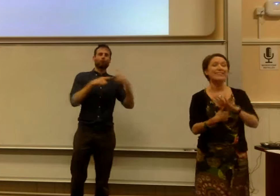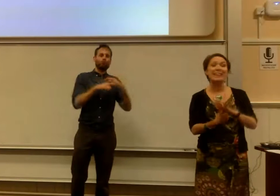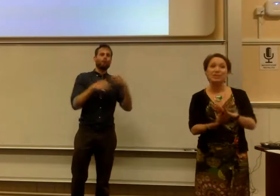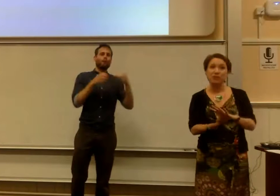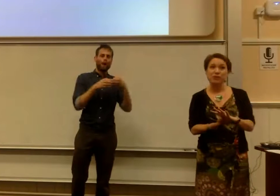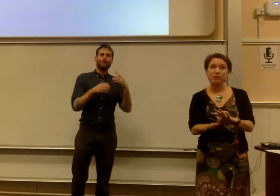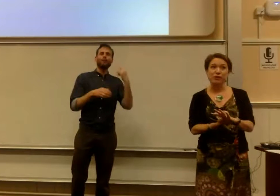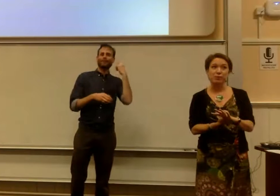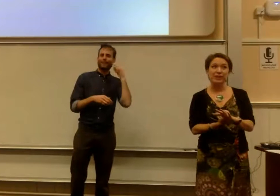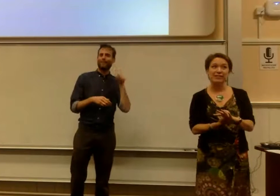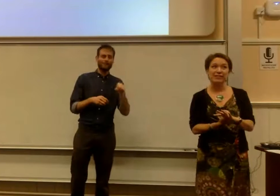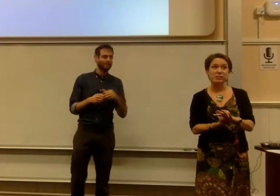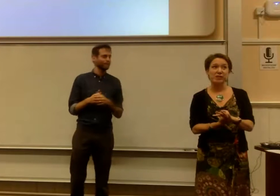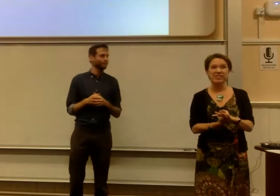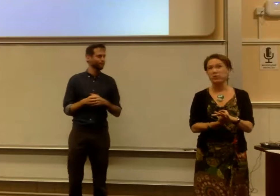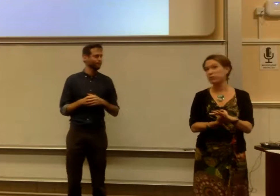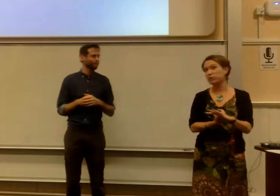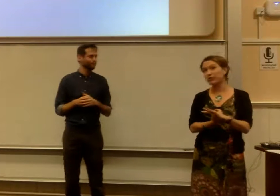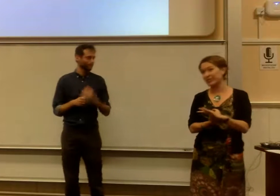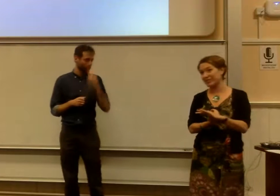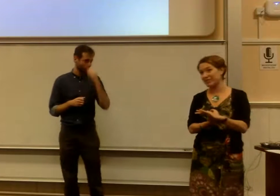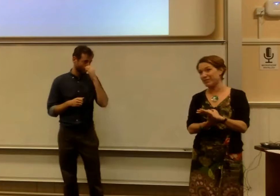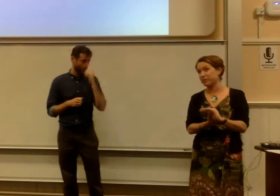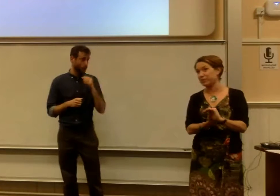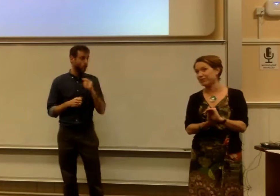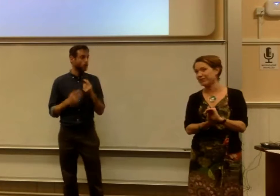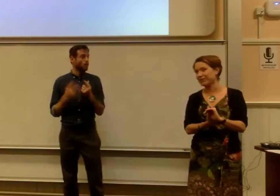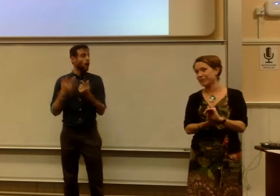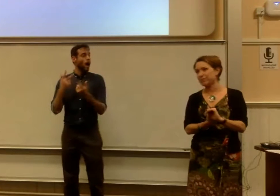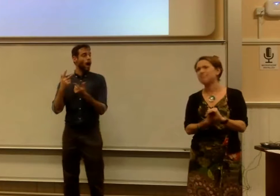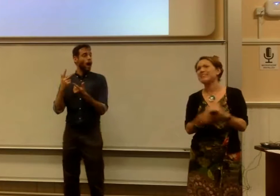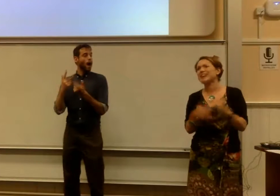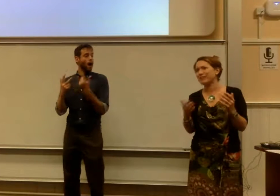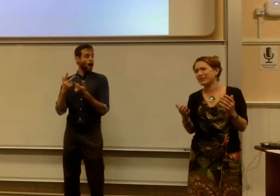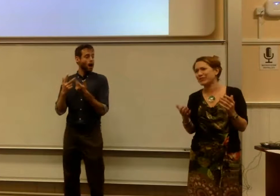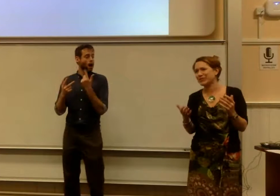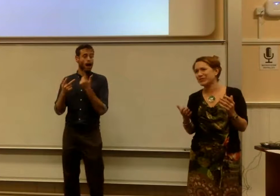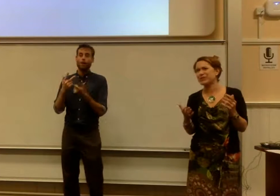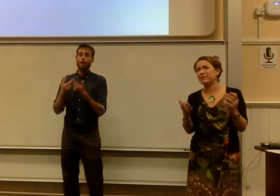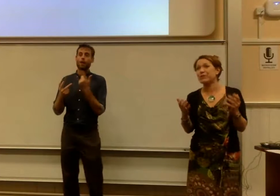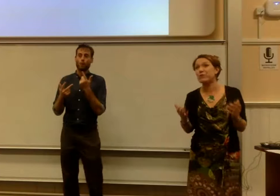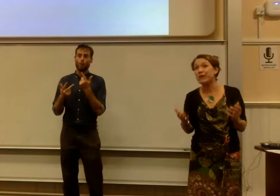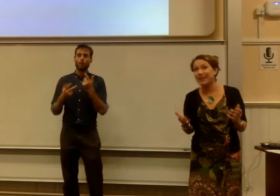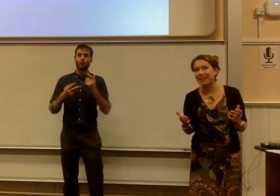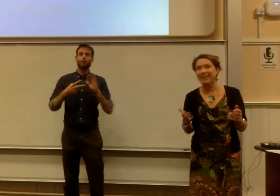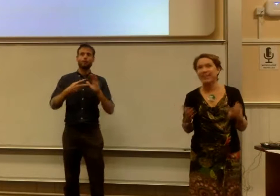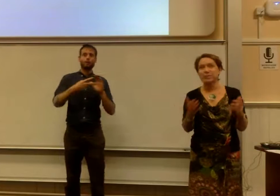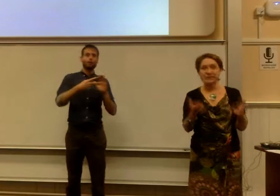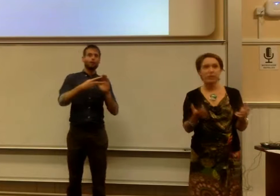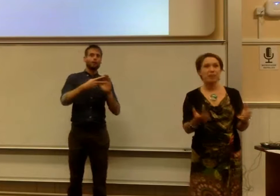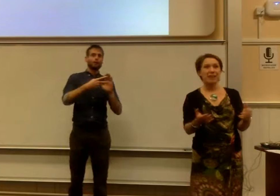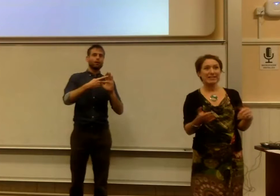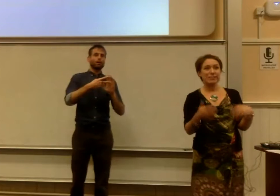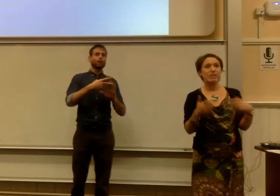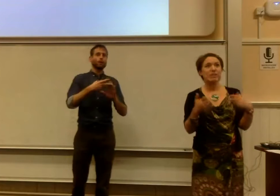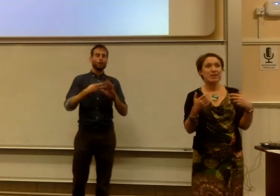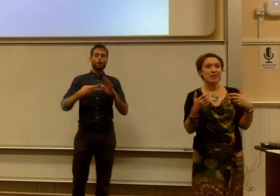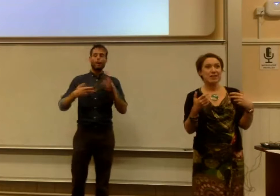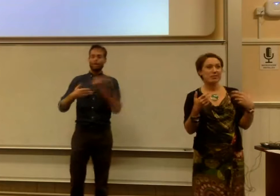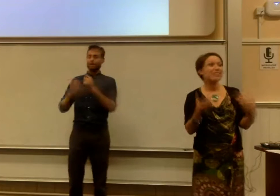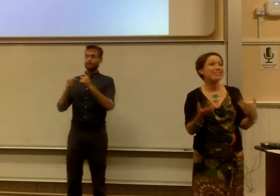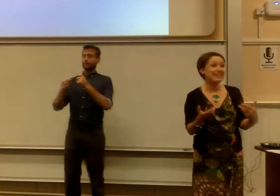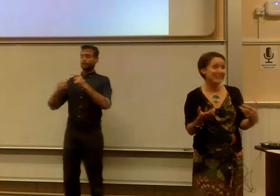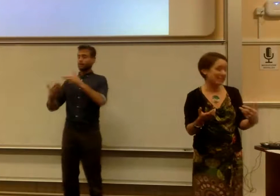to translate draft and final plans into BSL, which wasn't in the original bill. It would be daft not to require BSL plans to